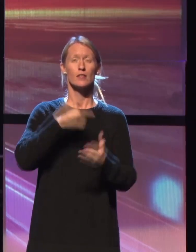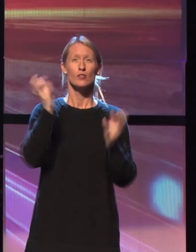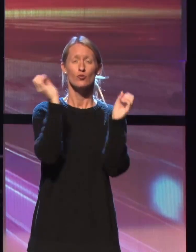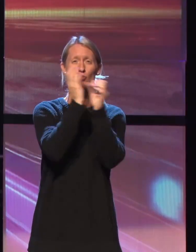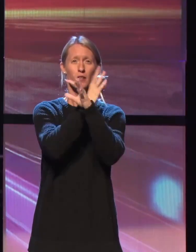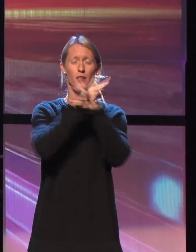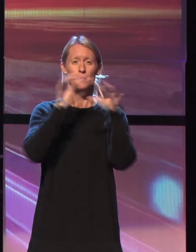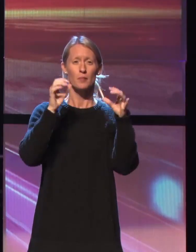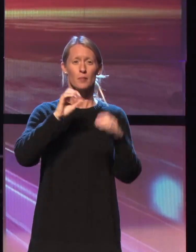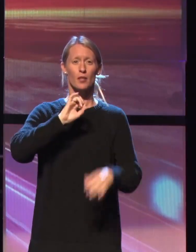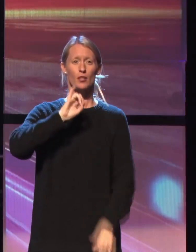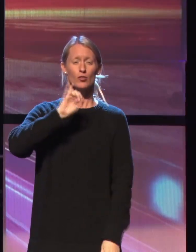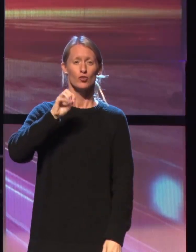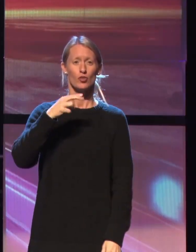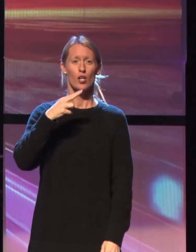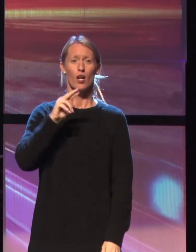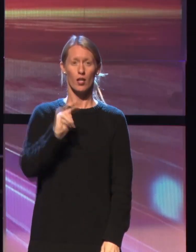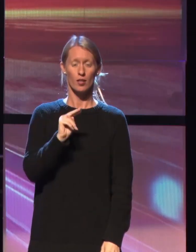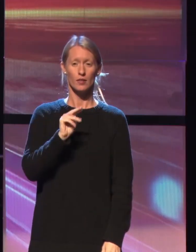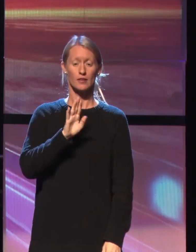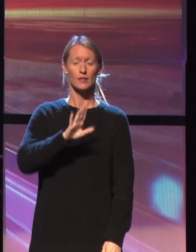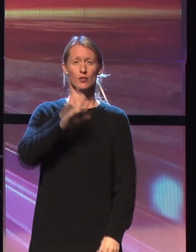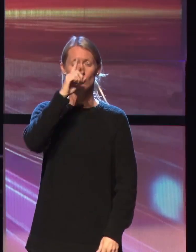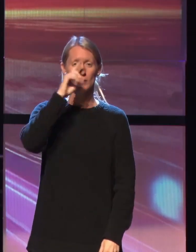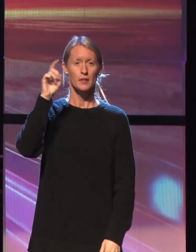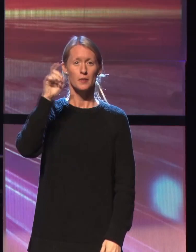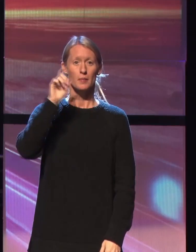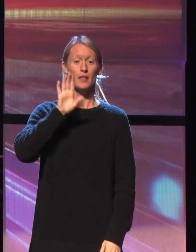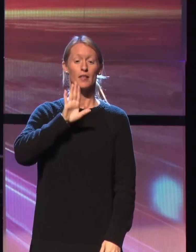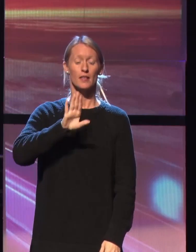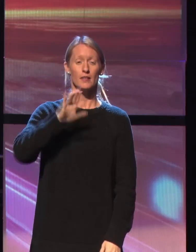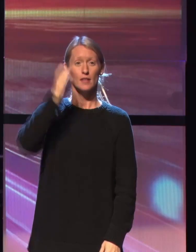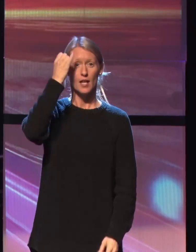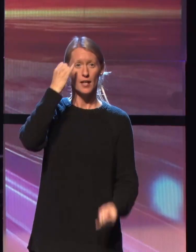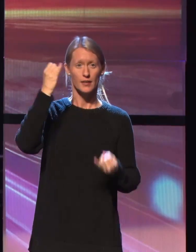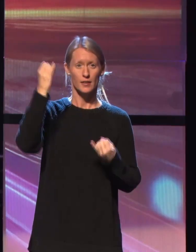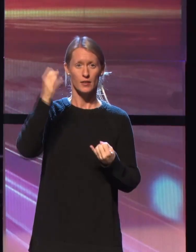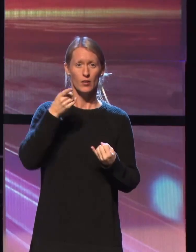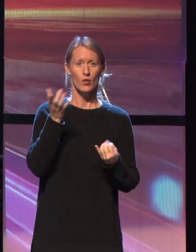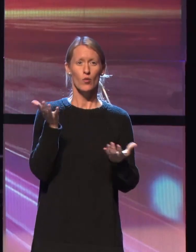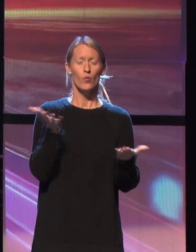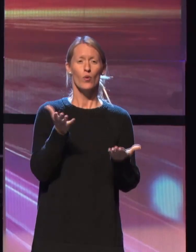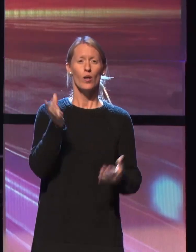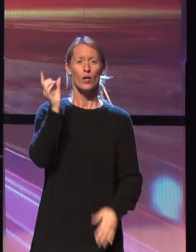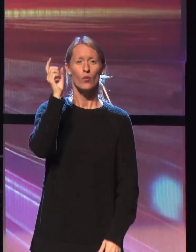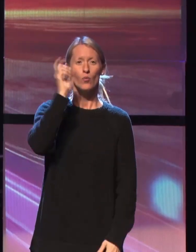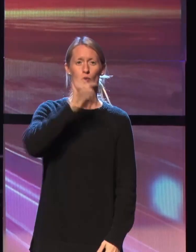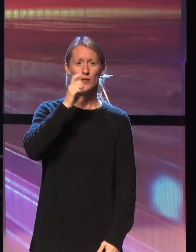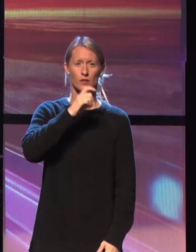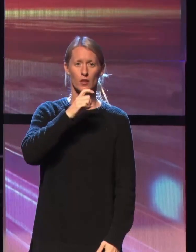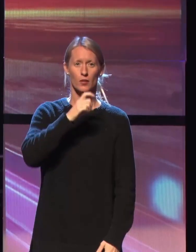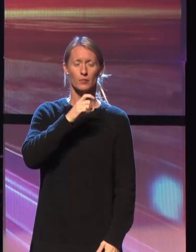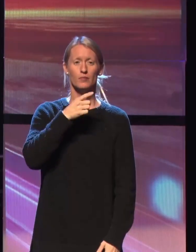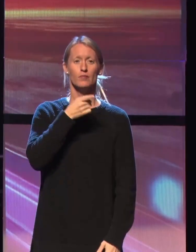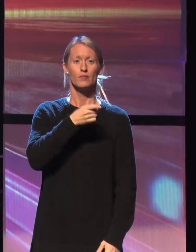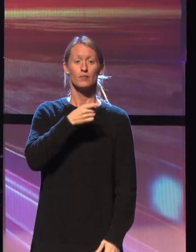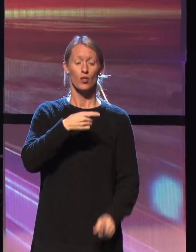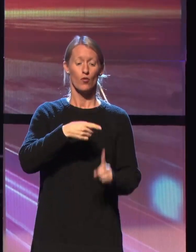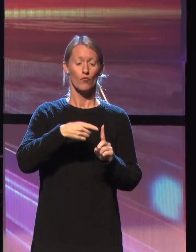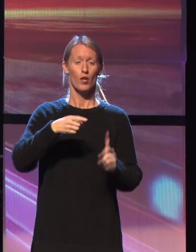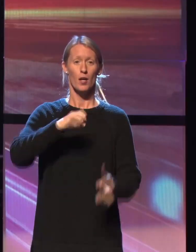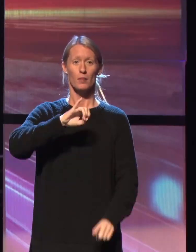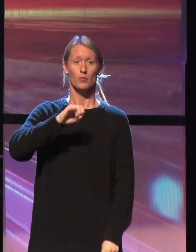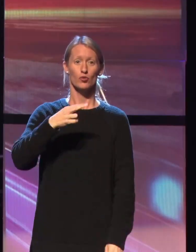his idea. So what is that we can take from seriously? And what wisdom can we find from John in his